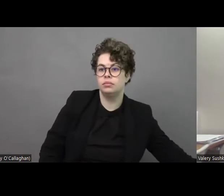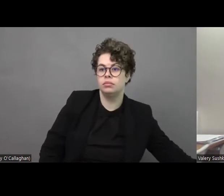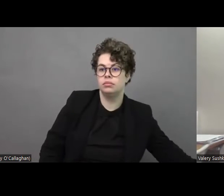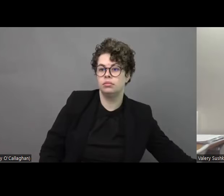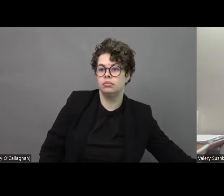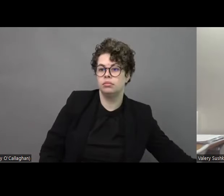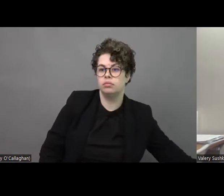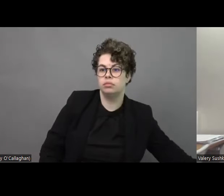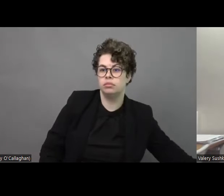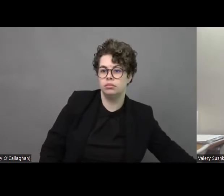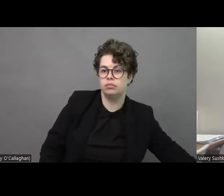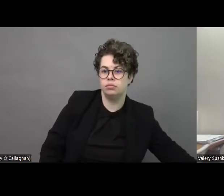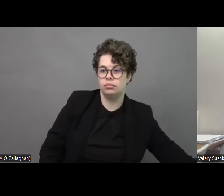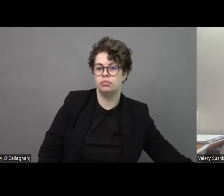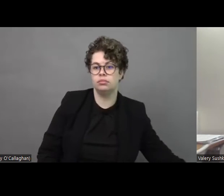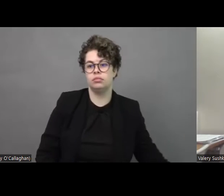Thank you.